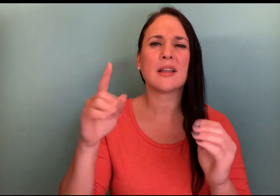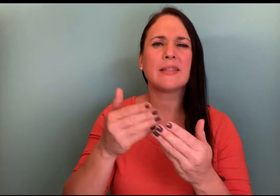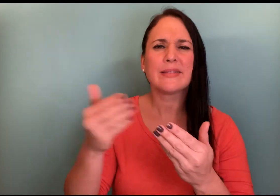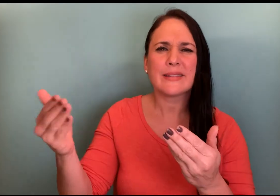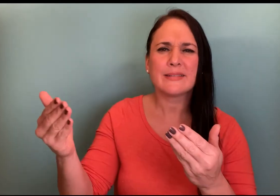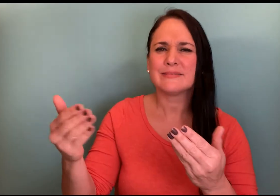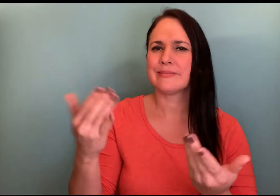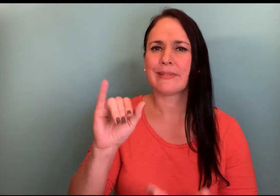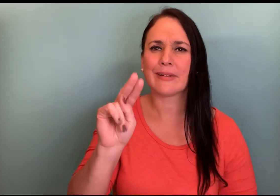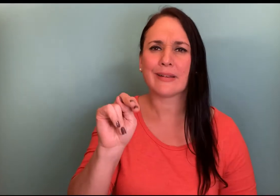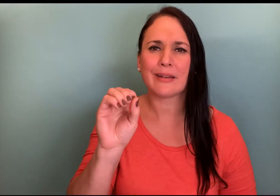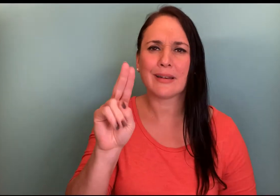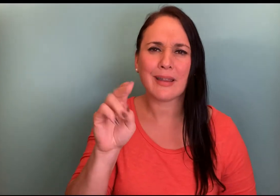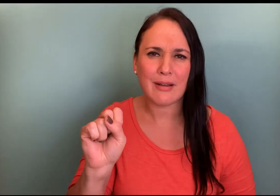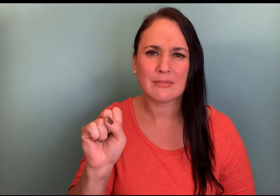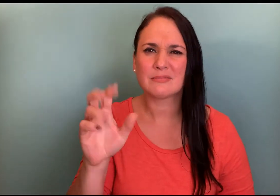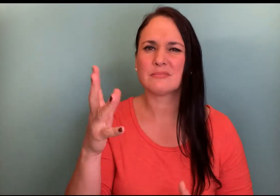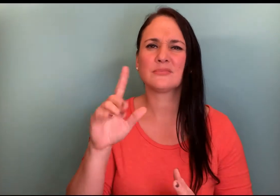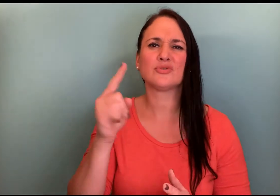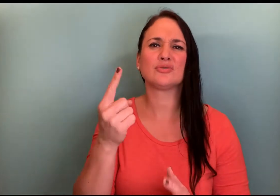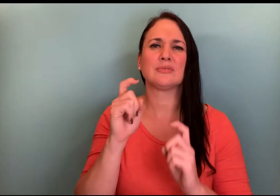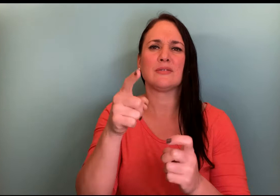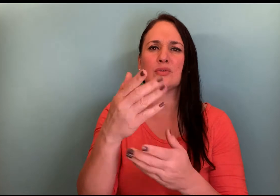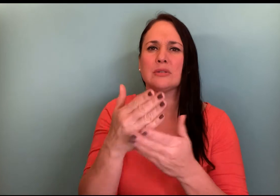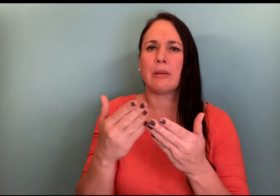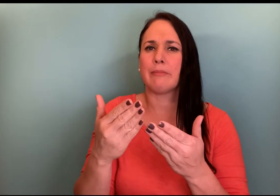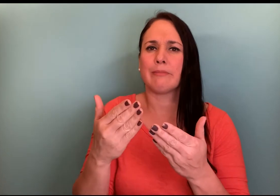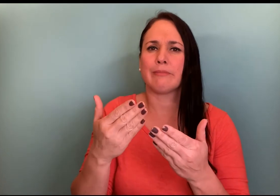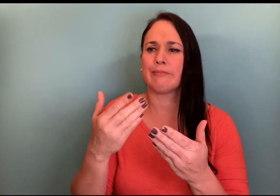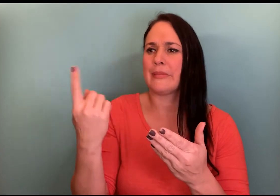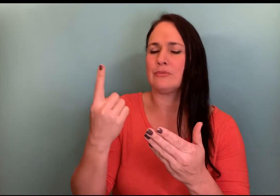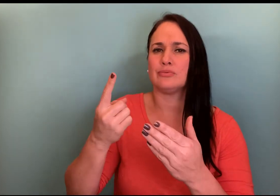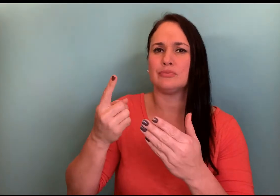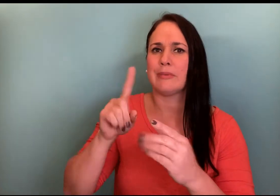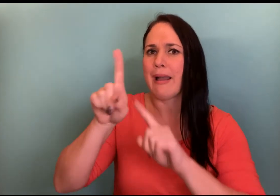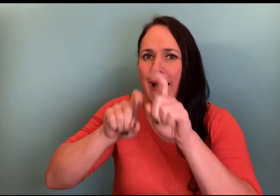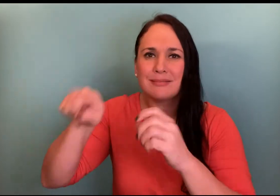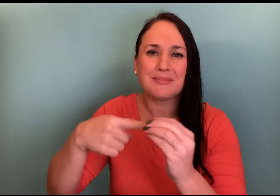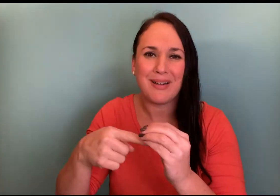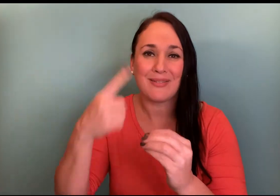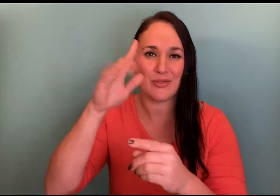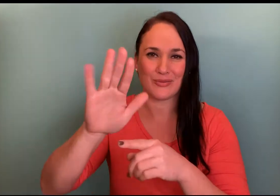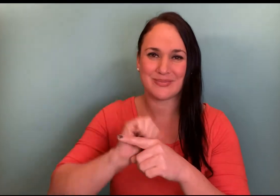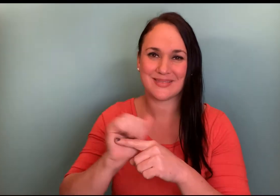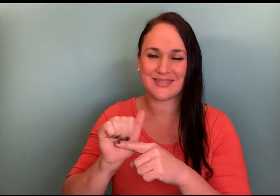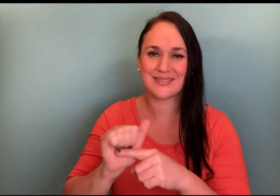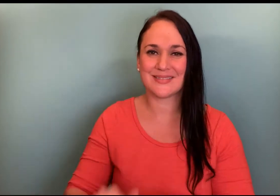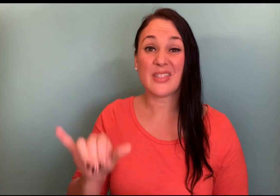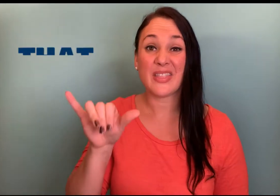This next section, I'm going to teach you some things, like some nouns, just to give you some words that you can ask about for your practice. That.